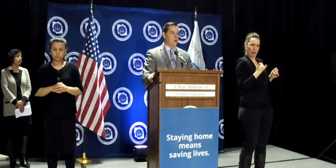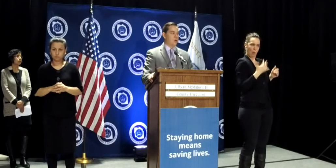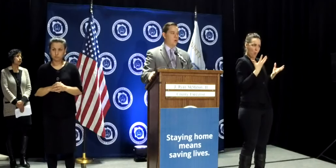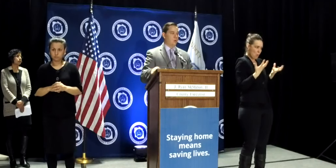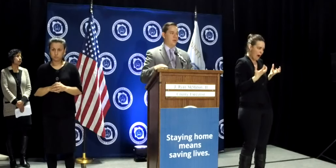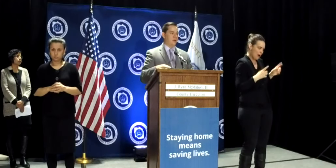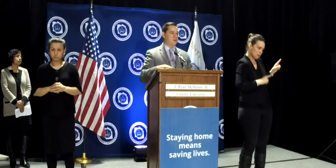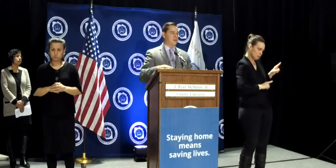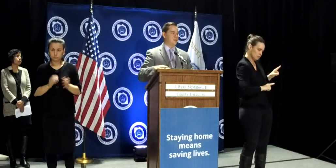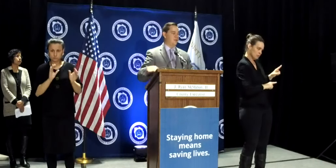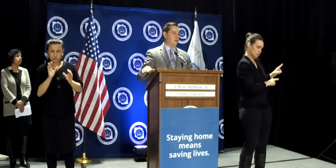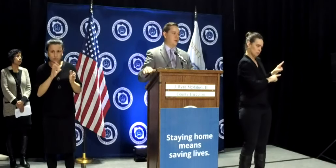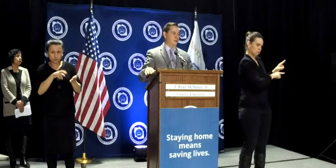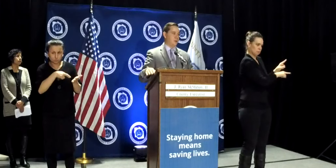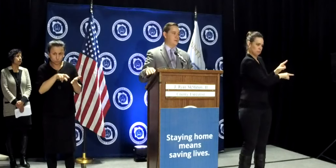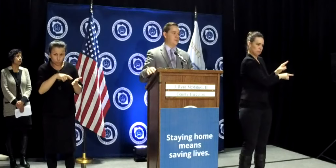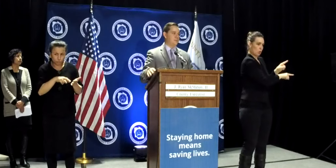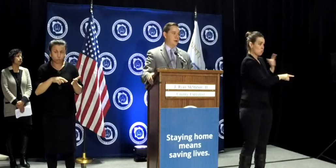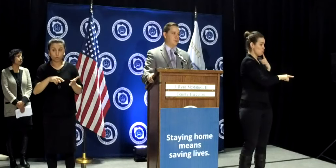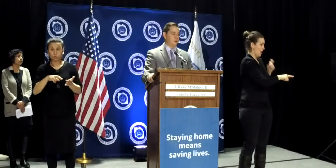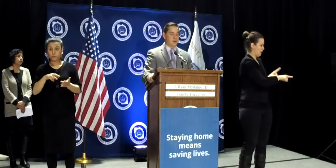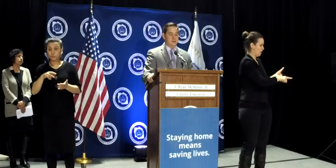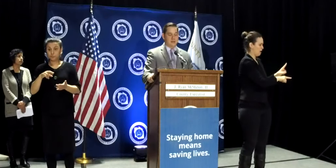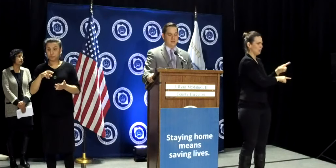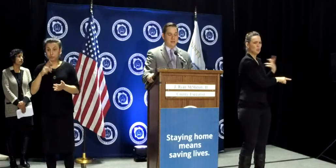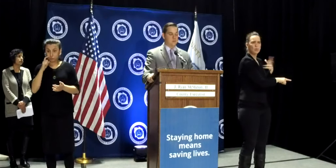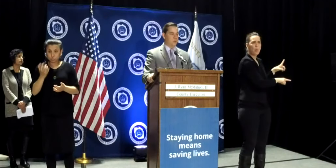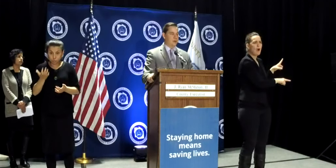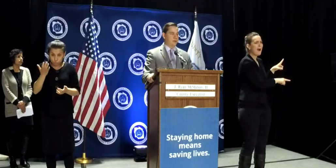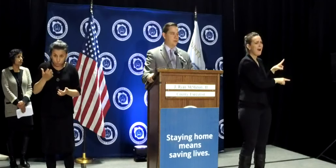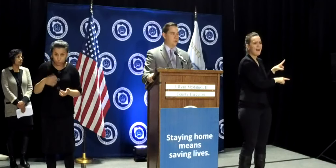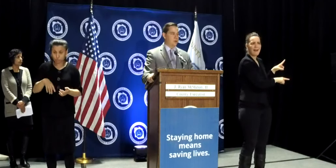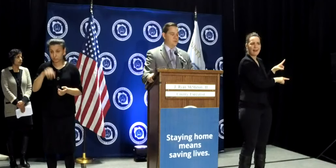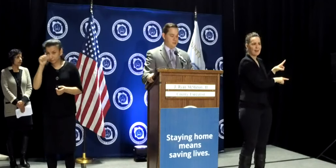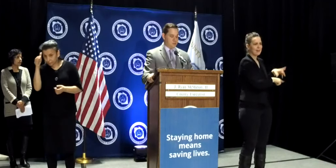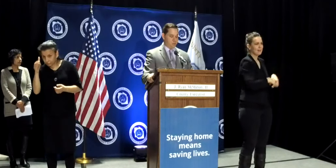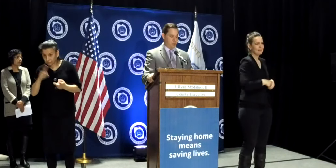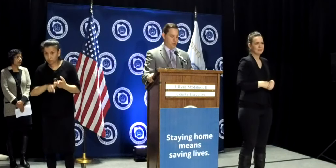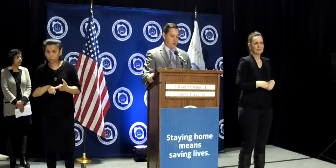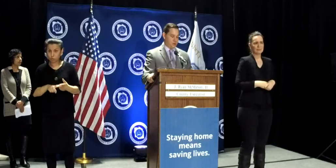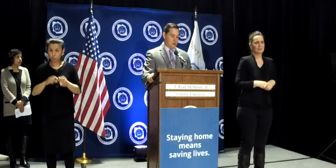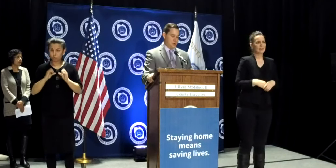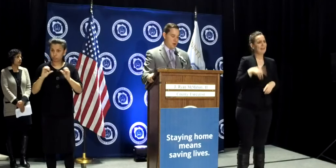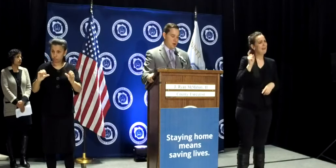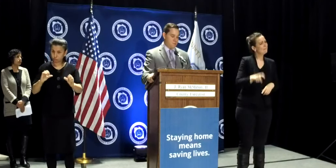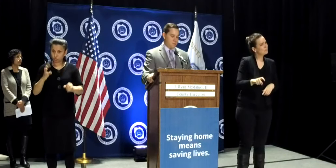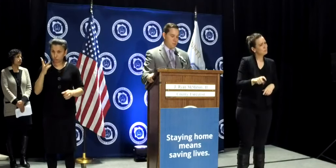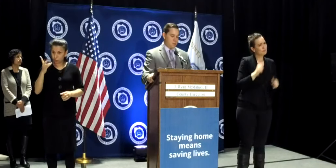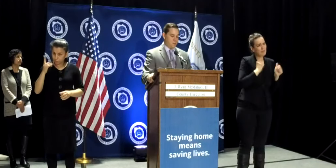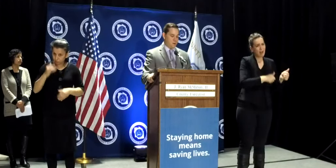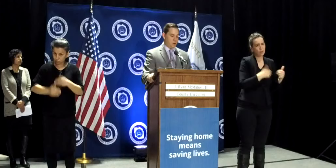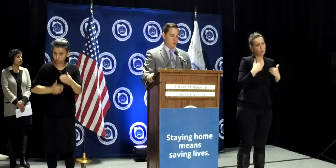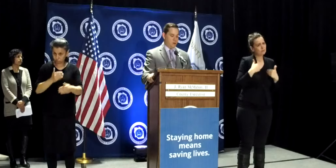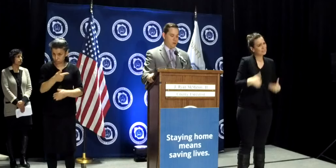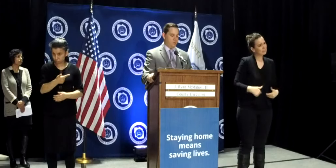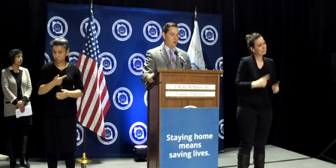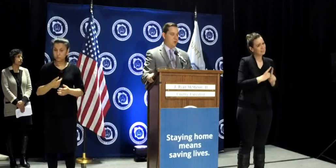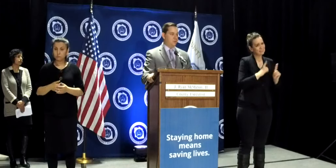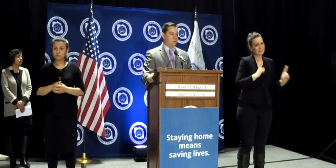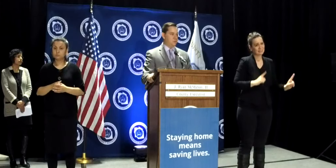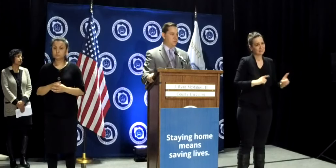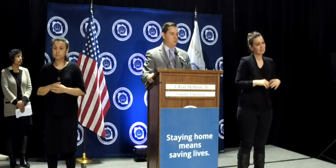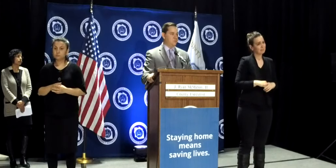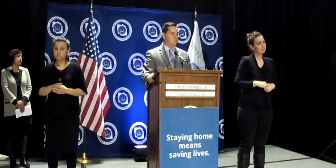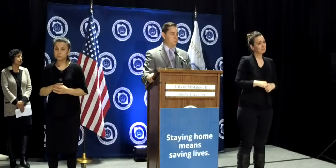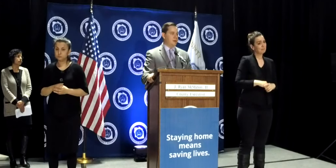now, or whether it's a different color, that's even better. That's what we got to do. Because at some point, Chris, if we